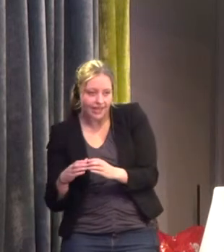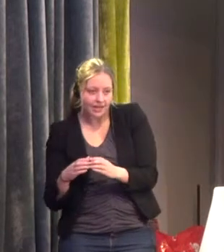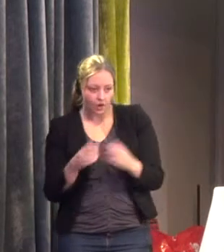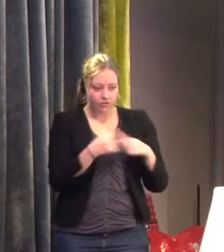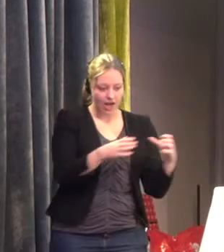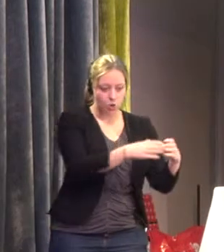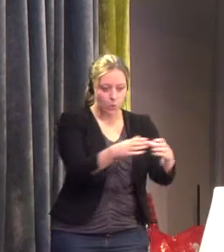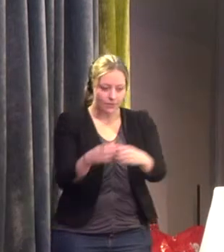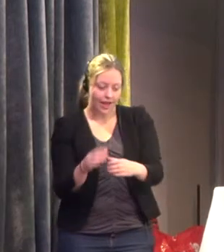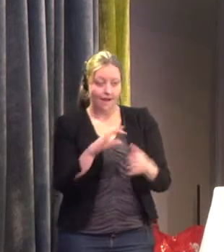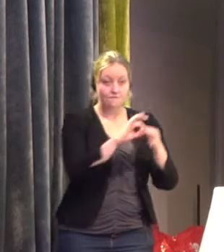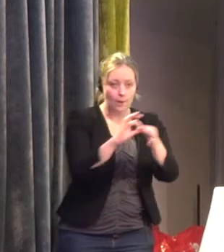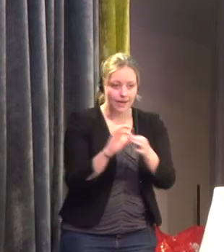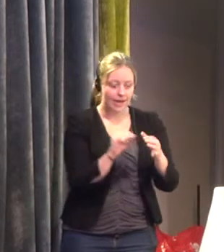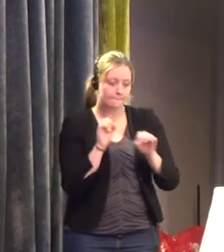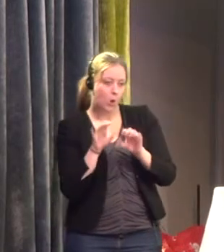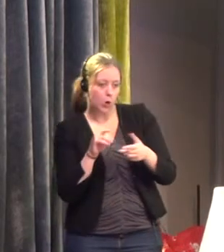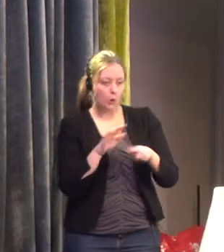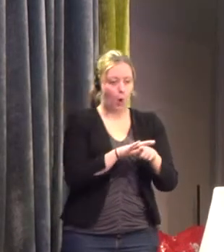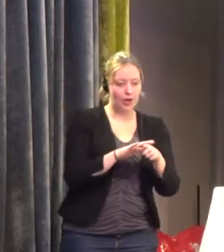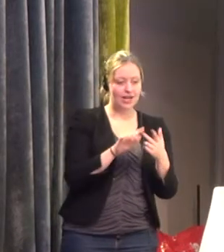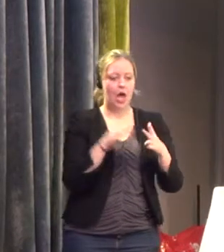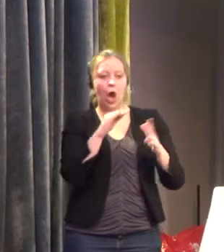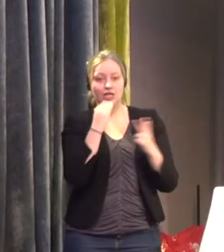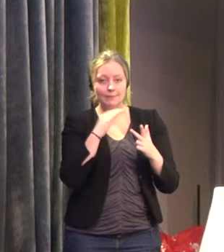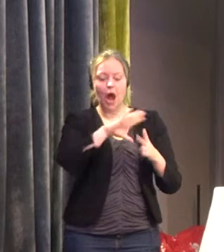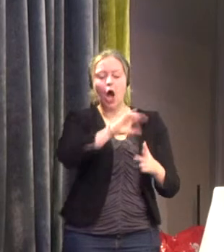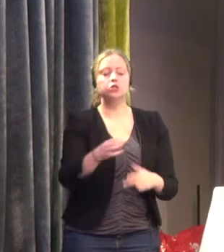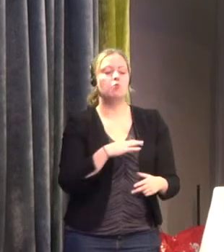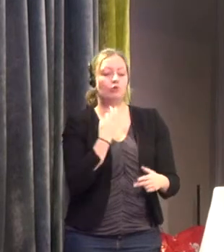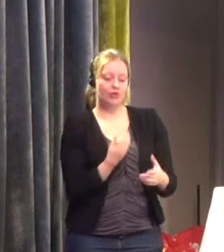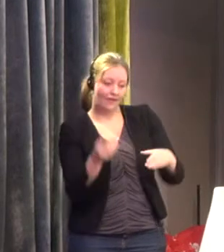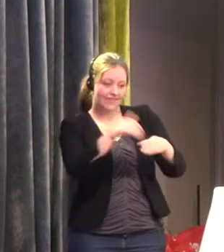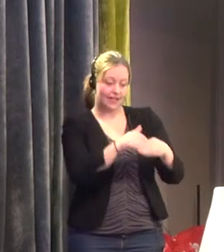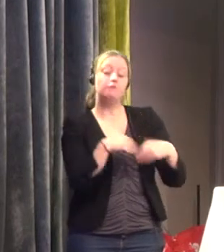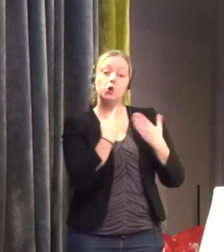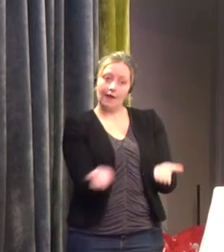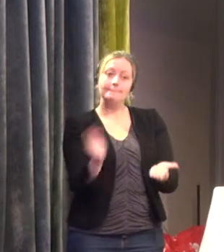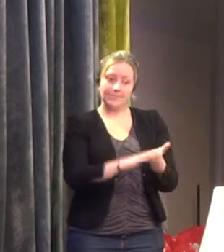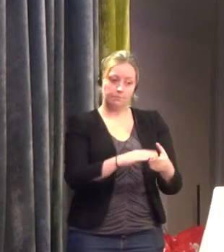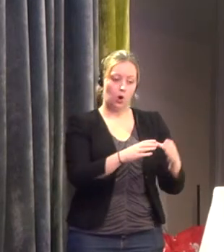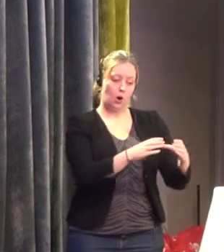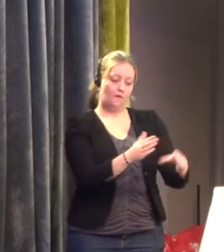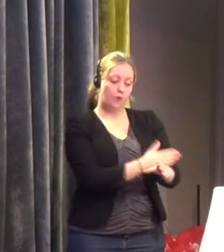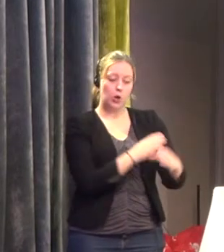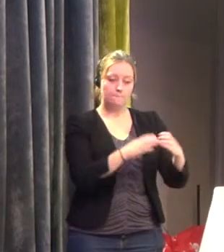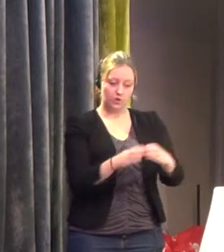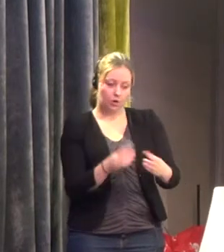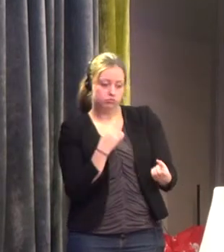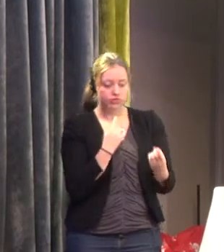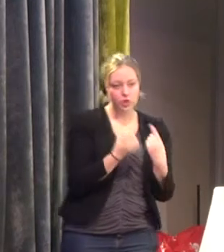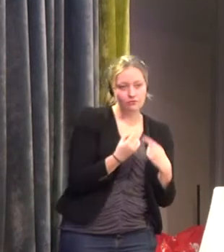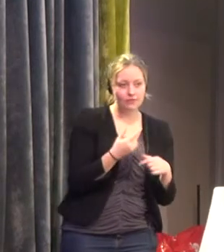friendly NGOs, and all others who wish to participate would join there. And they would look at the articles that would be considered for the